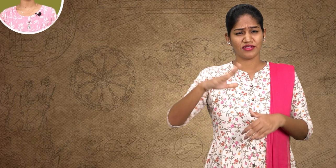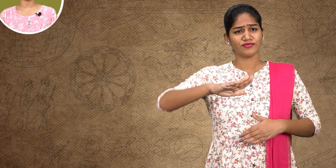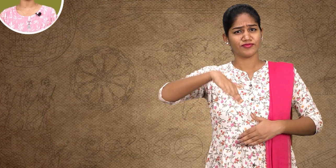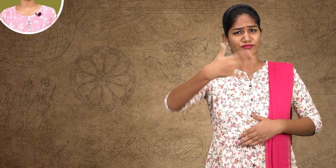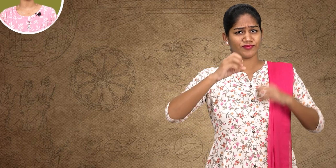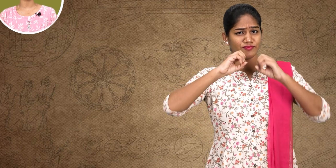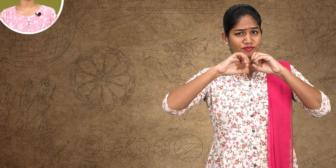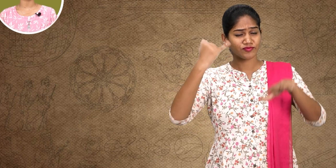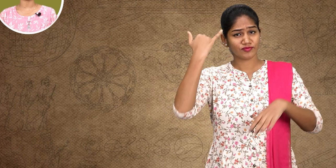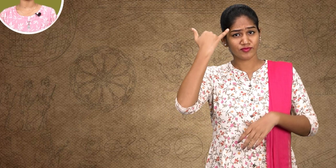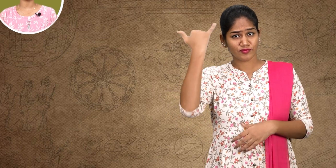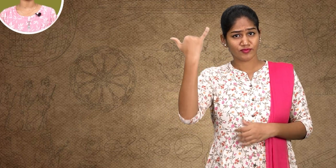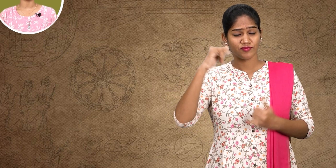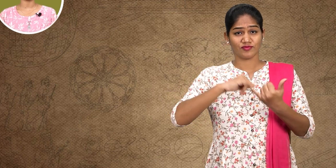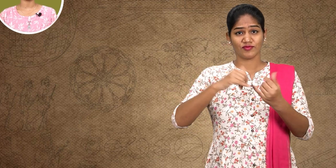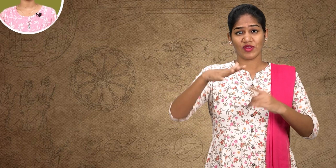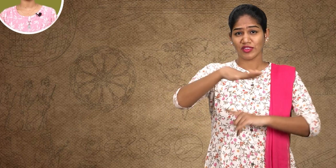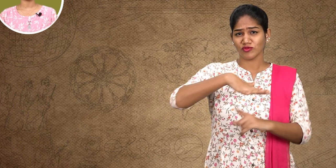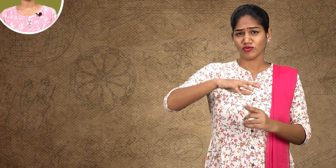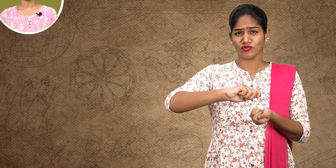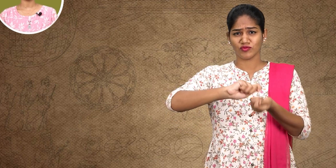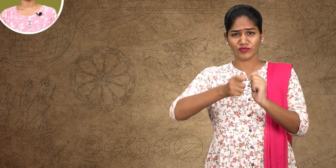ideas of social reform.